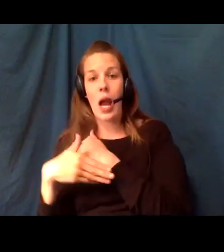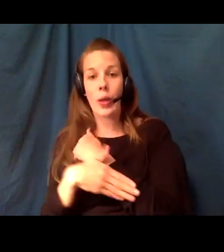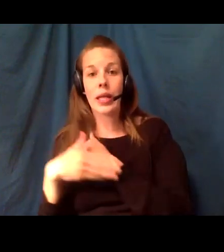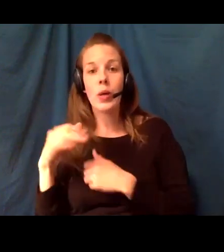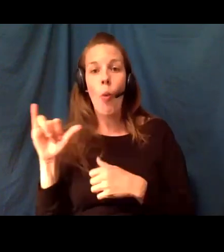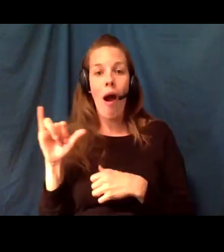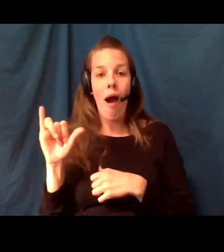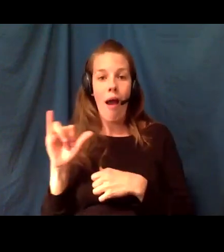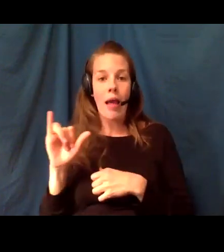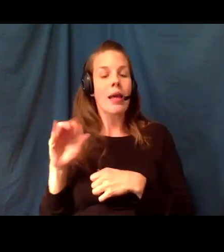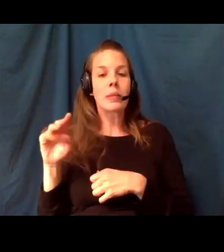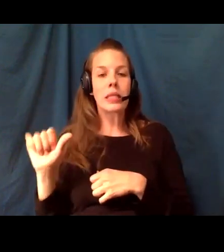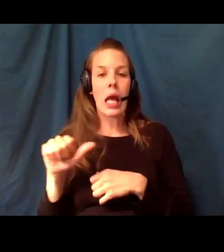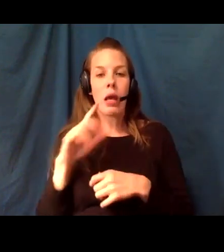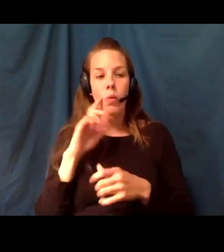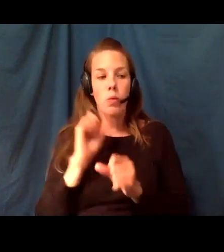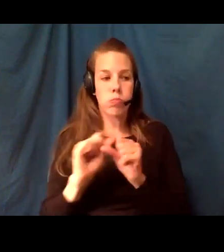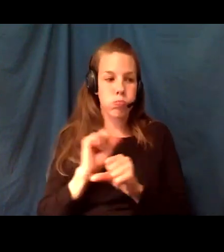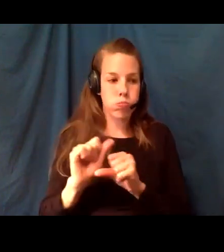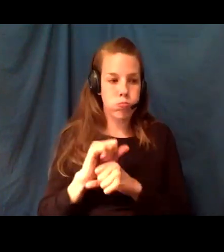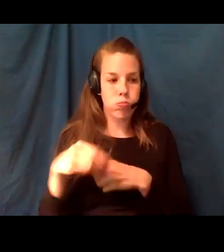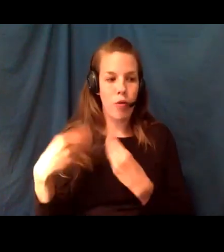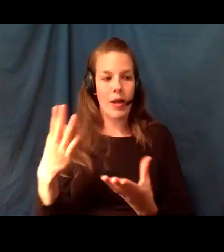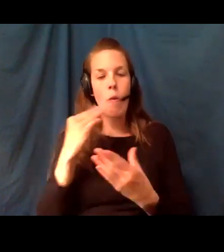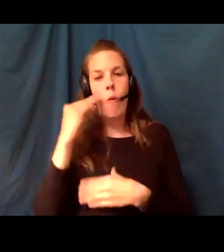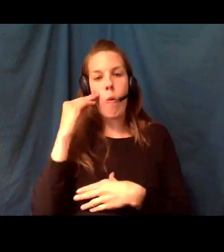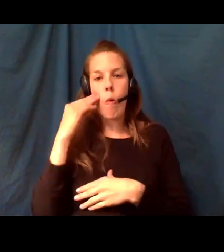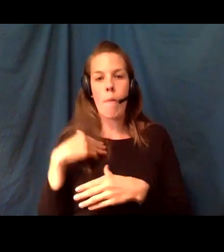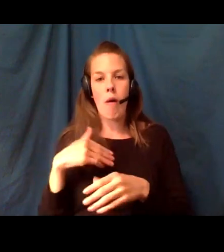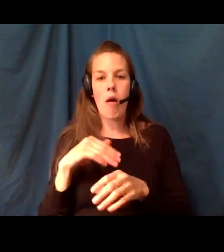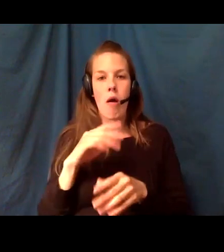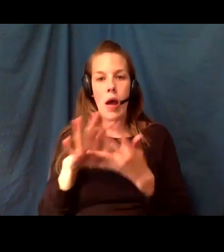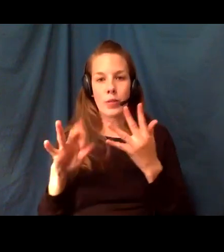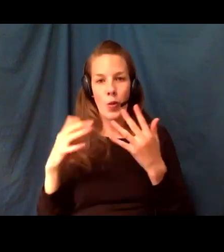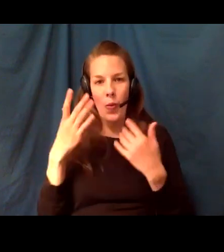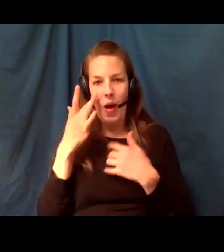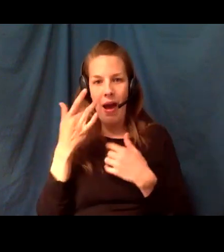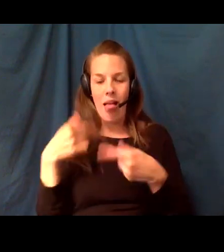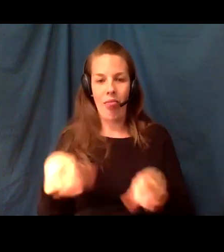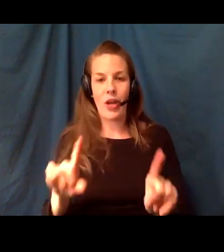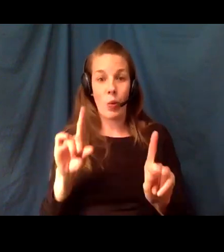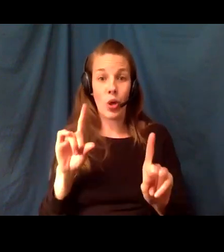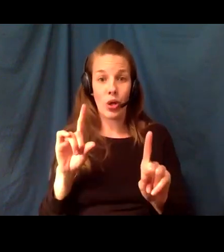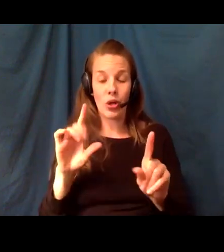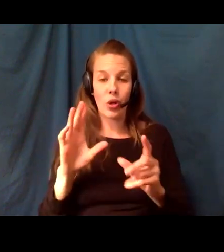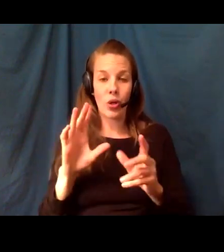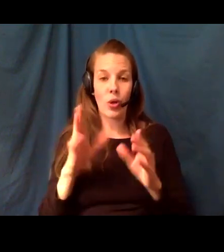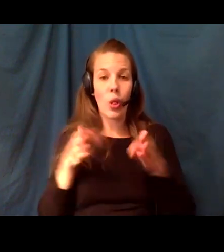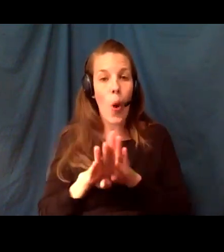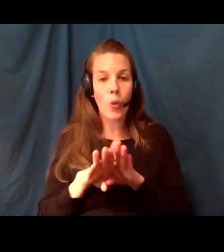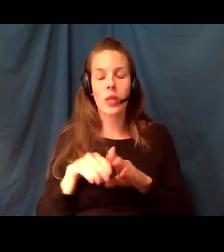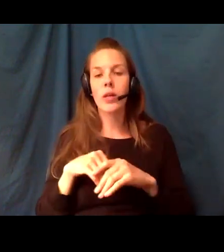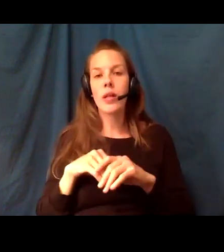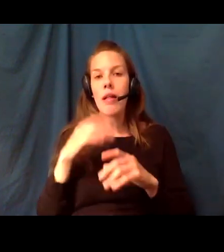really hard at providing some at-home options while the facilities were closed. And luckily, I don't